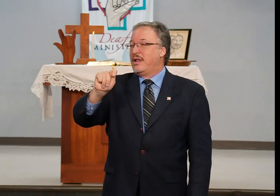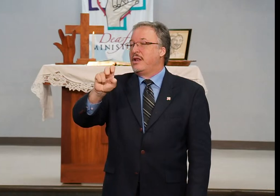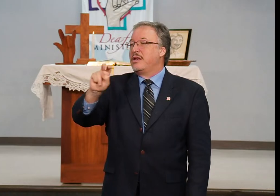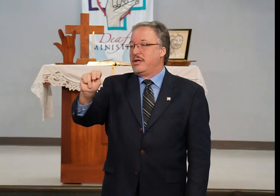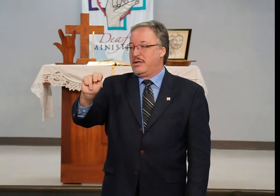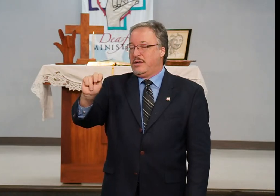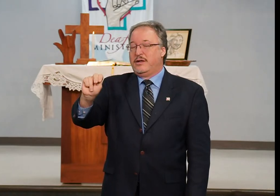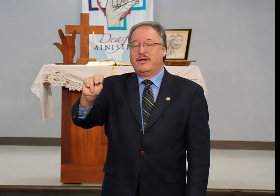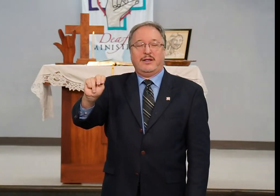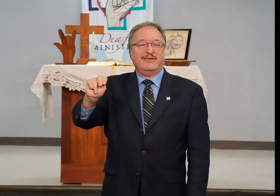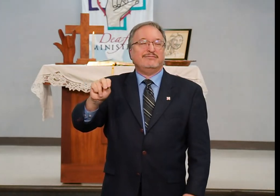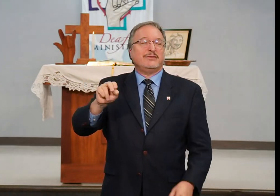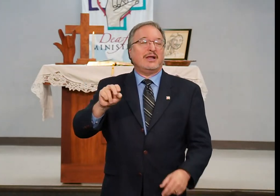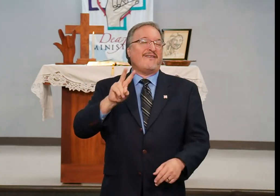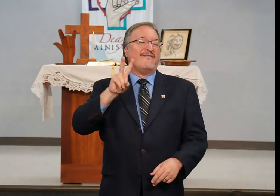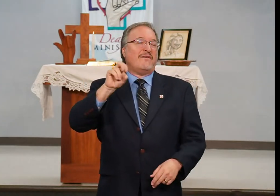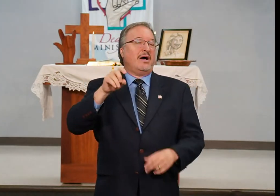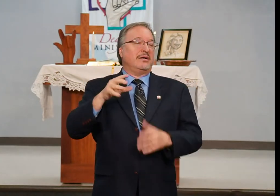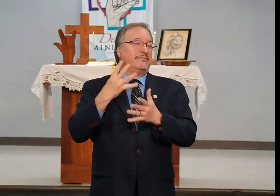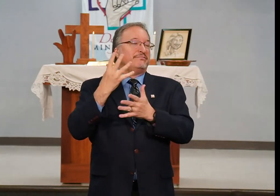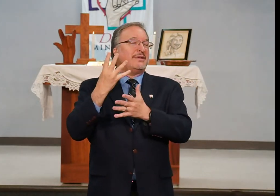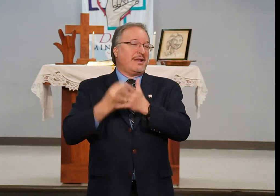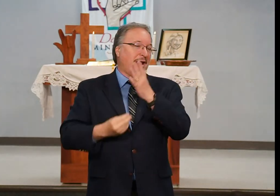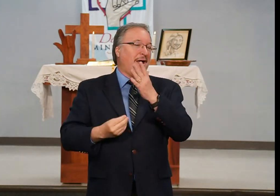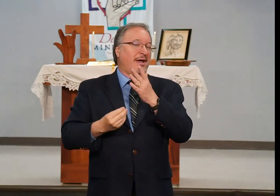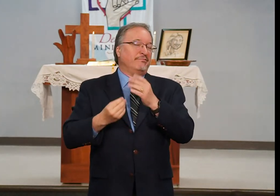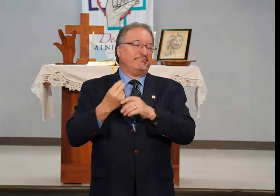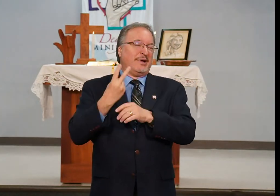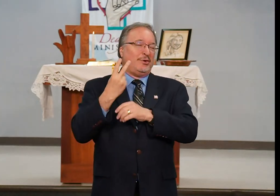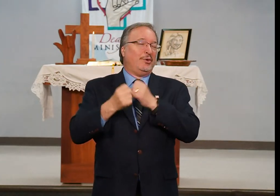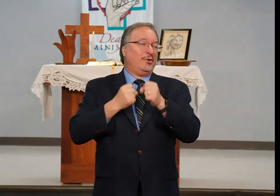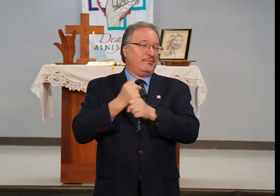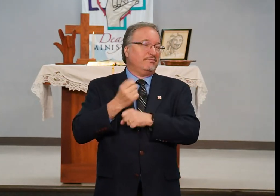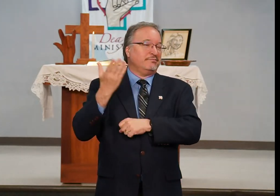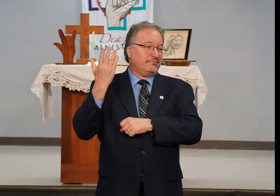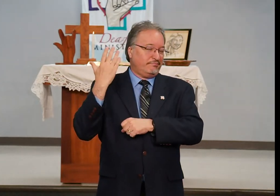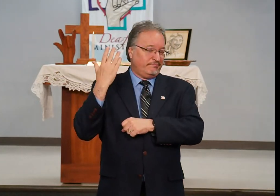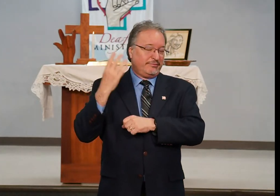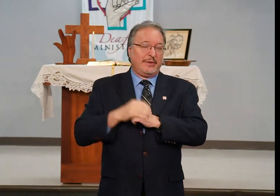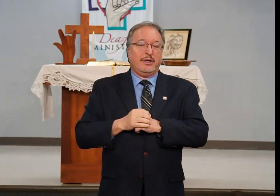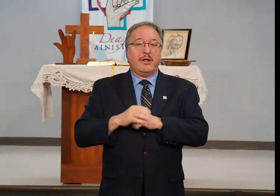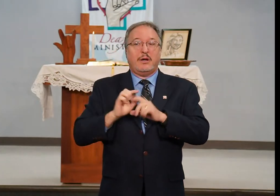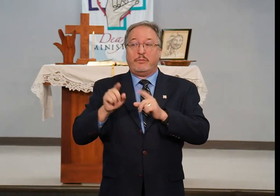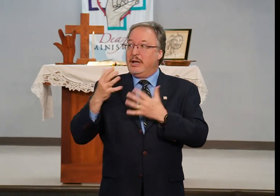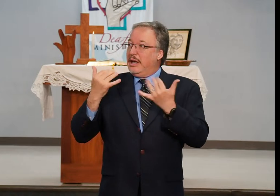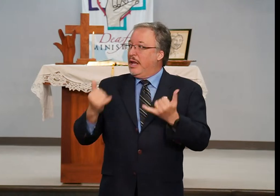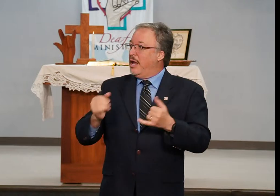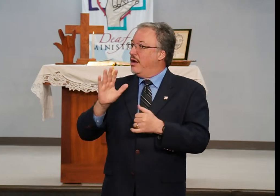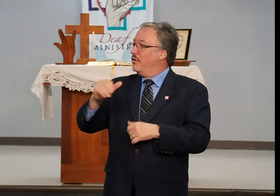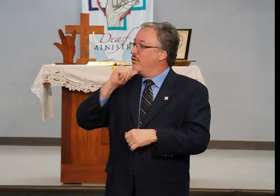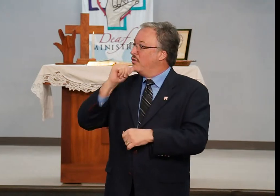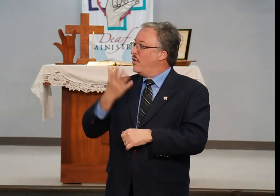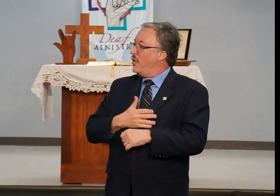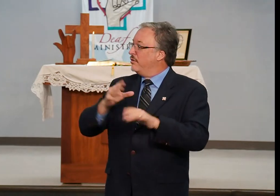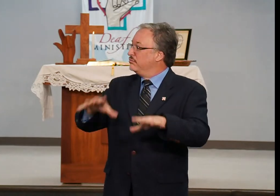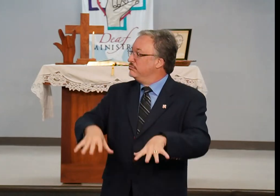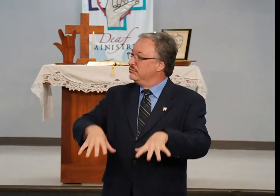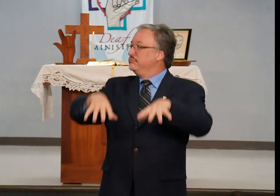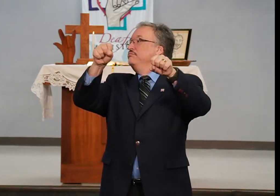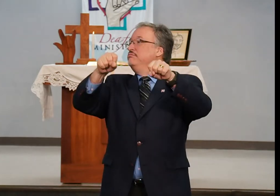Her last name is Hamilton. And Vonda has since passed away. She died a couple of years ago. But now her daughter